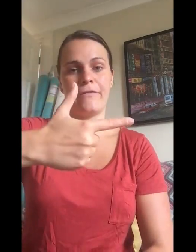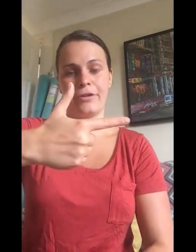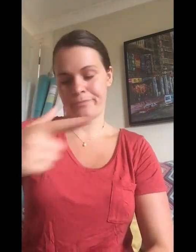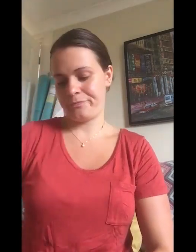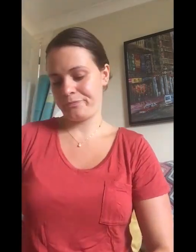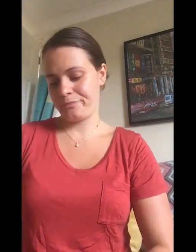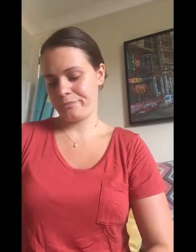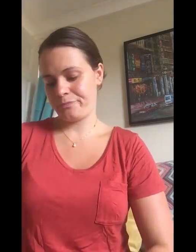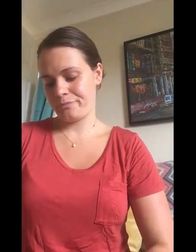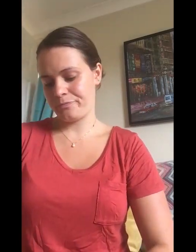7.